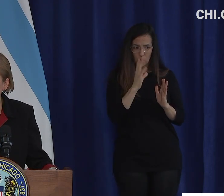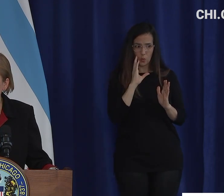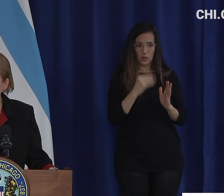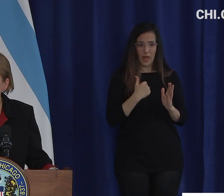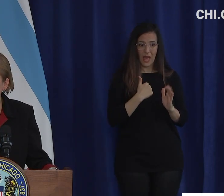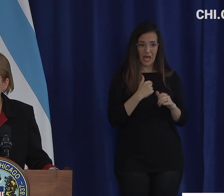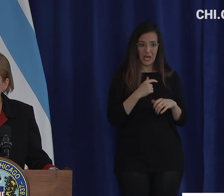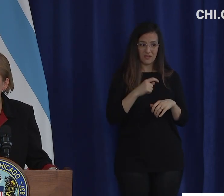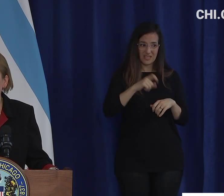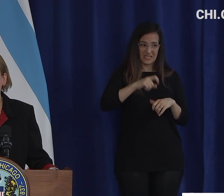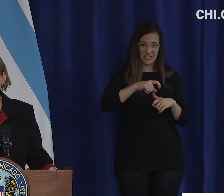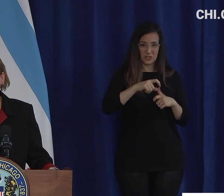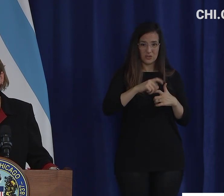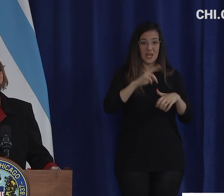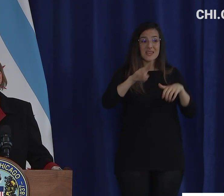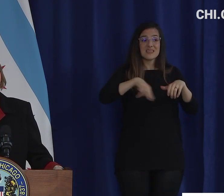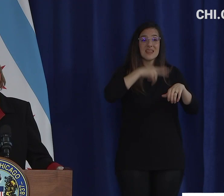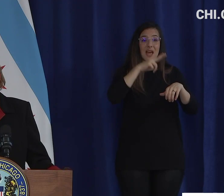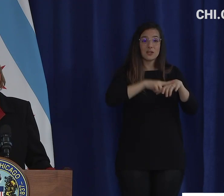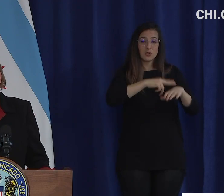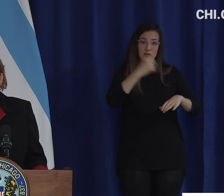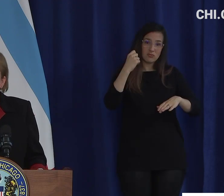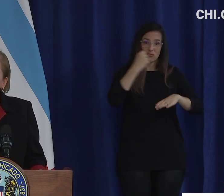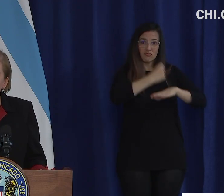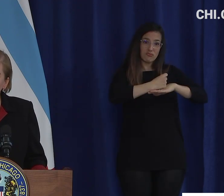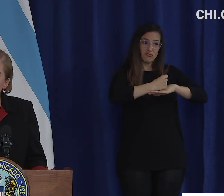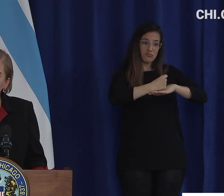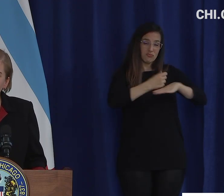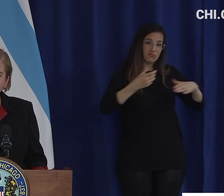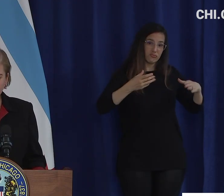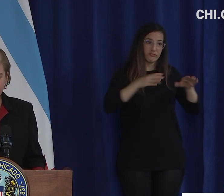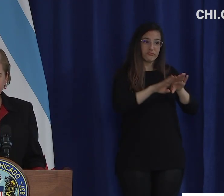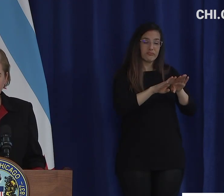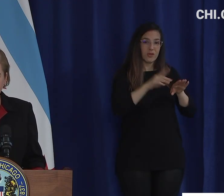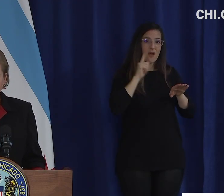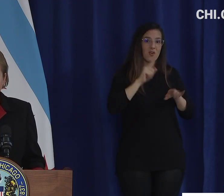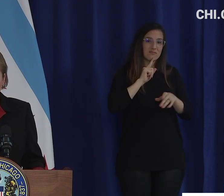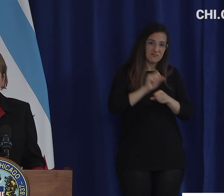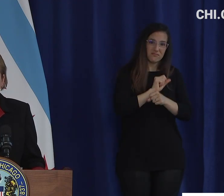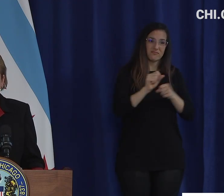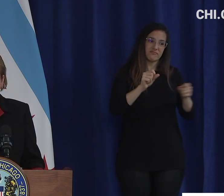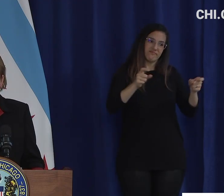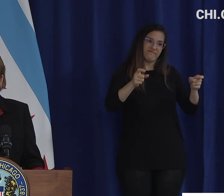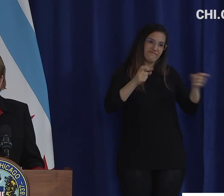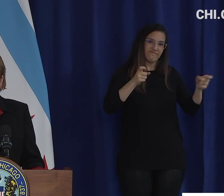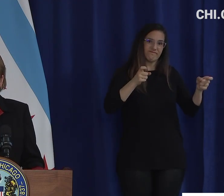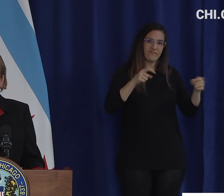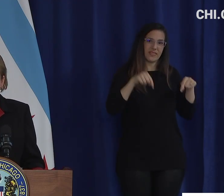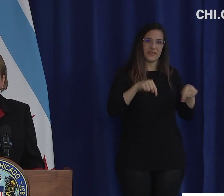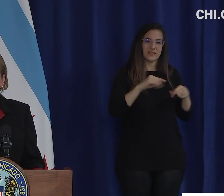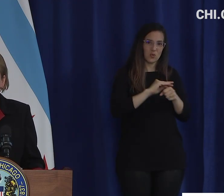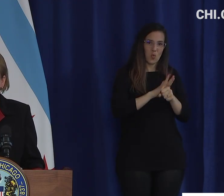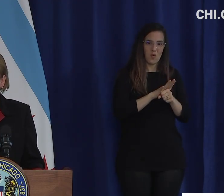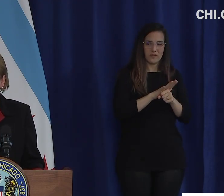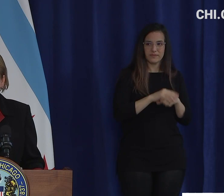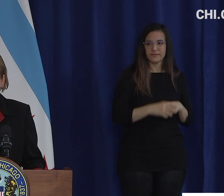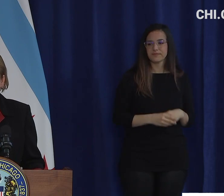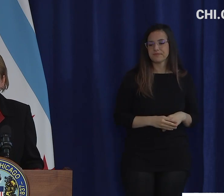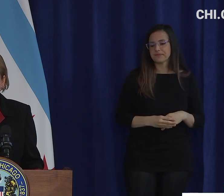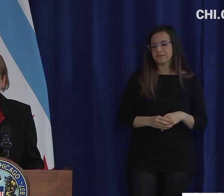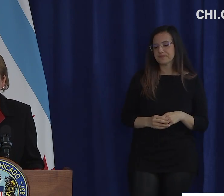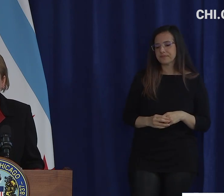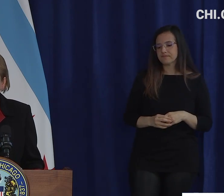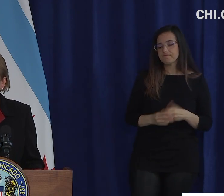national shutdown in order to truly get the virus under control? Yeah, it's an interesting question. I continue to